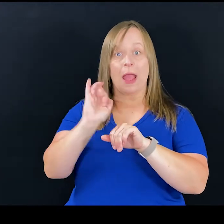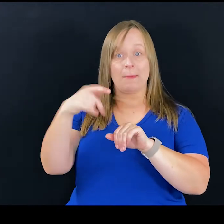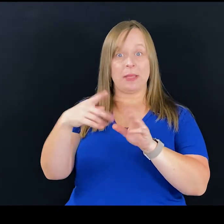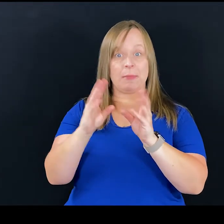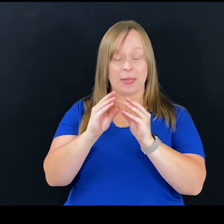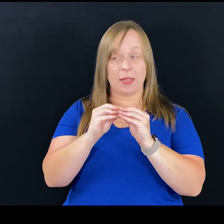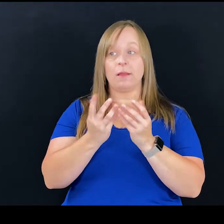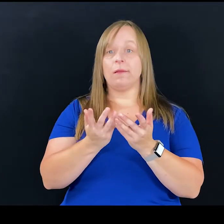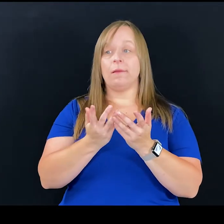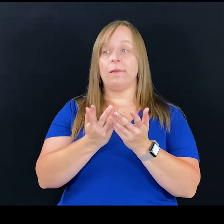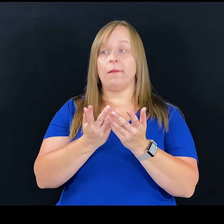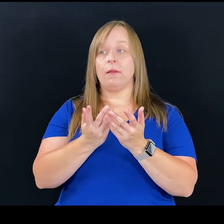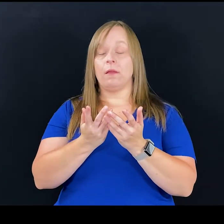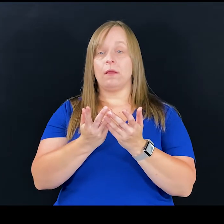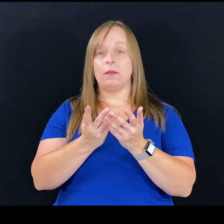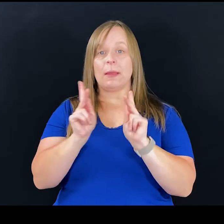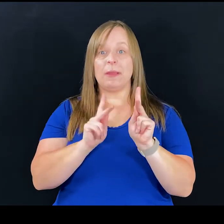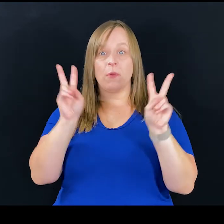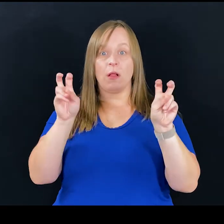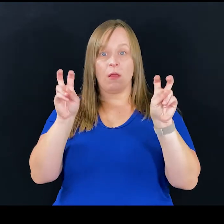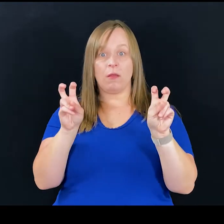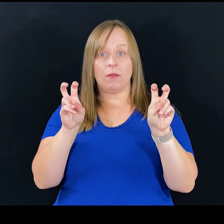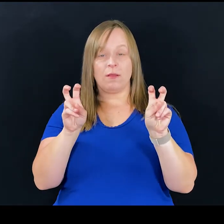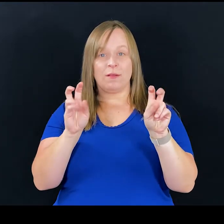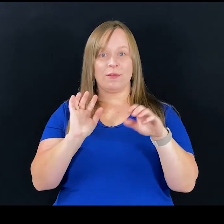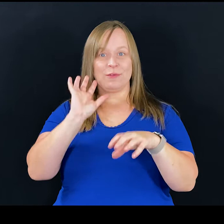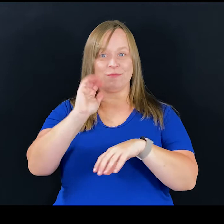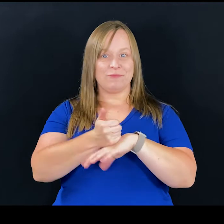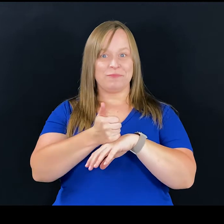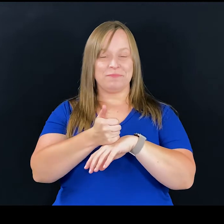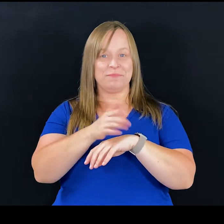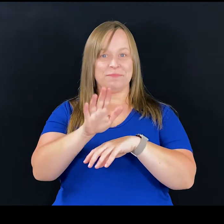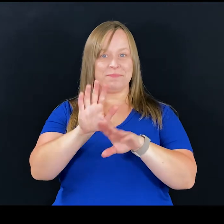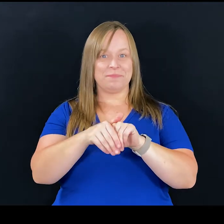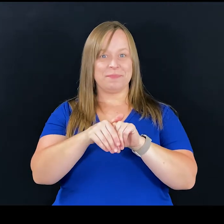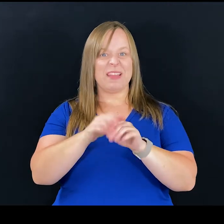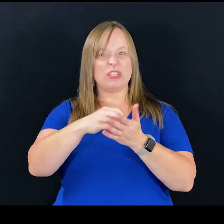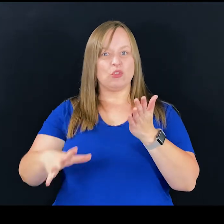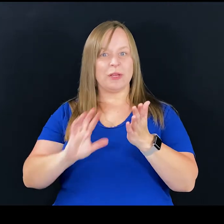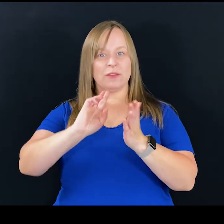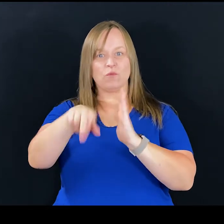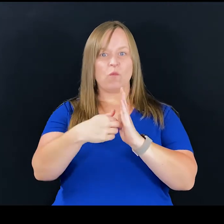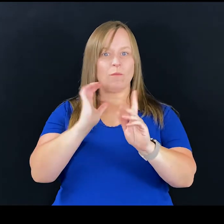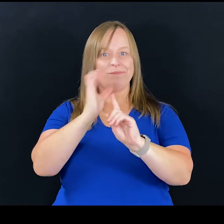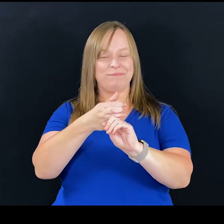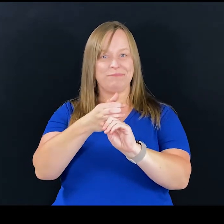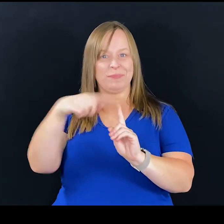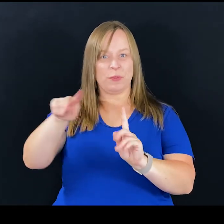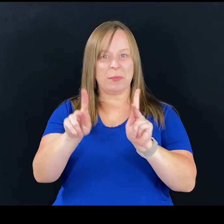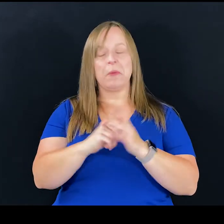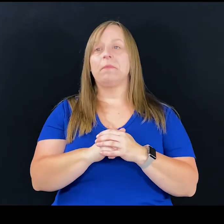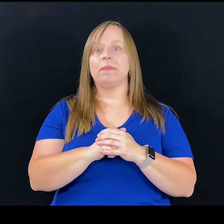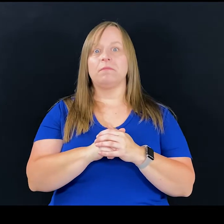mock IEP, the people who are at the IEP meeting, I have students play those